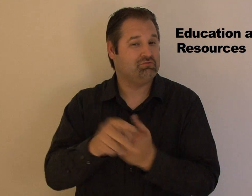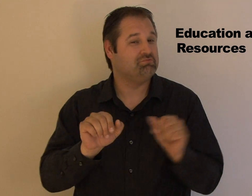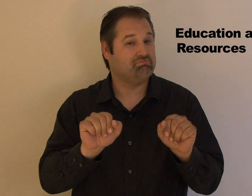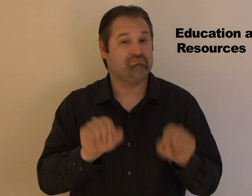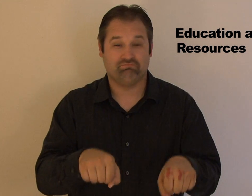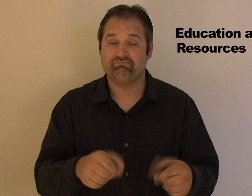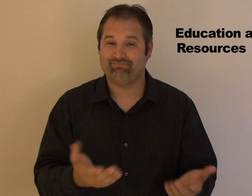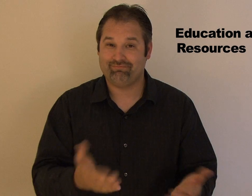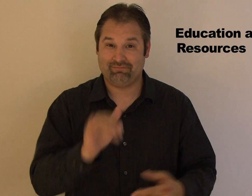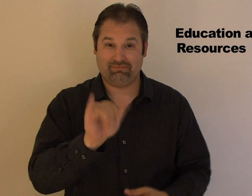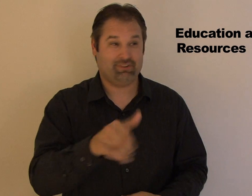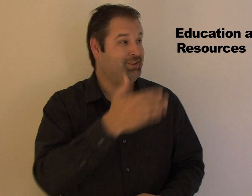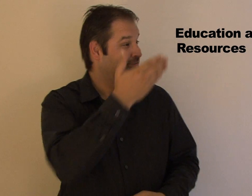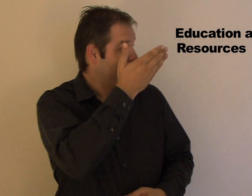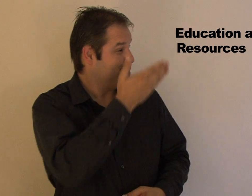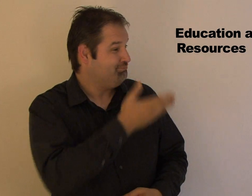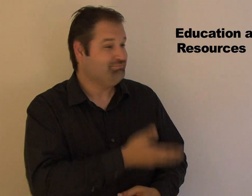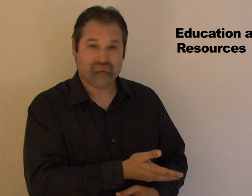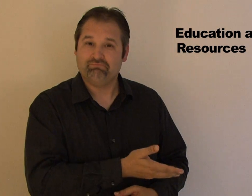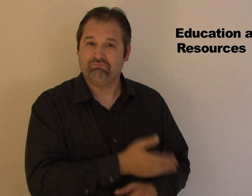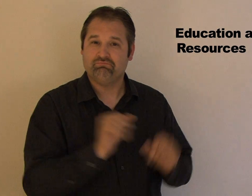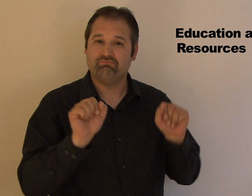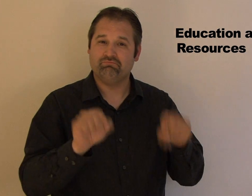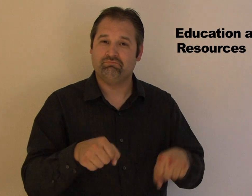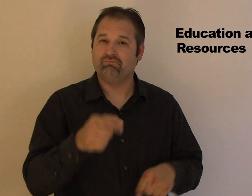These are some of the different funding options available for you to explore.